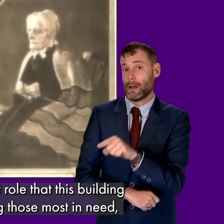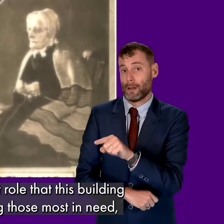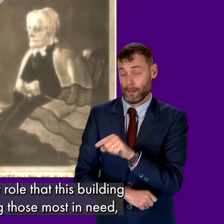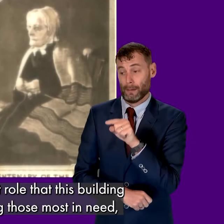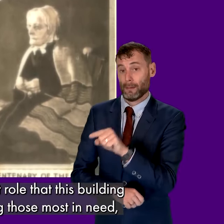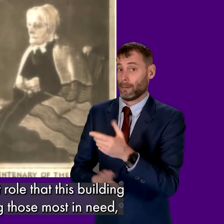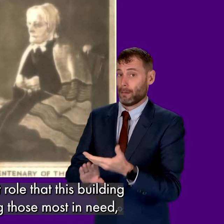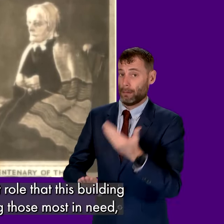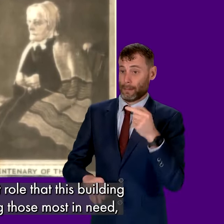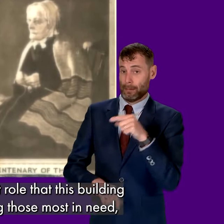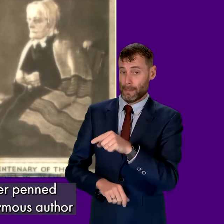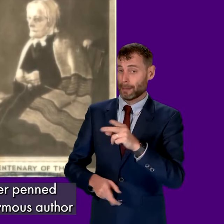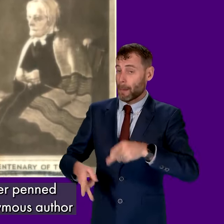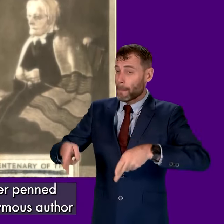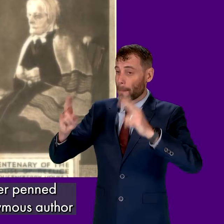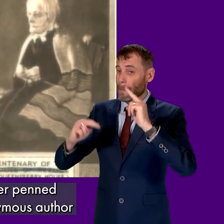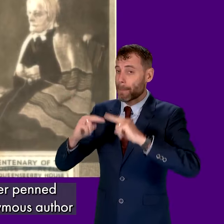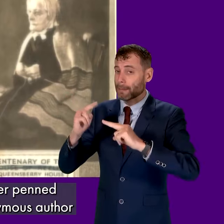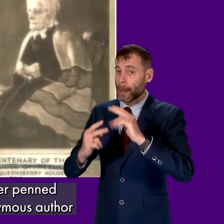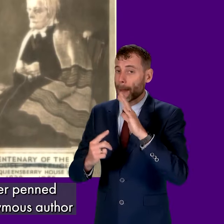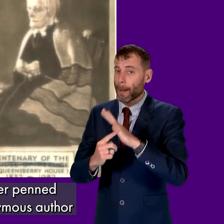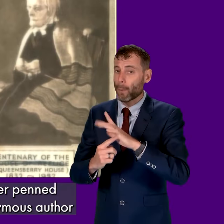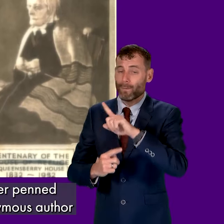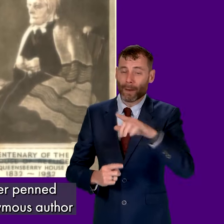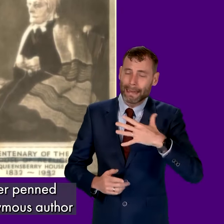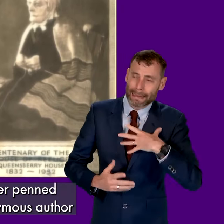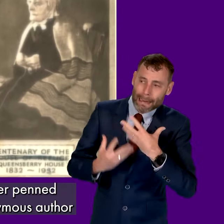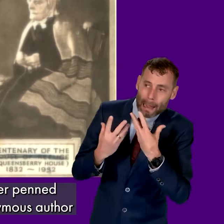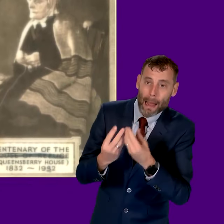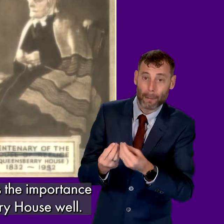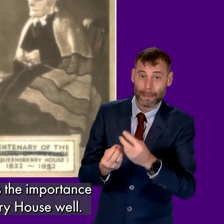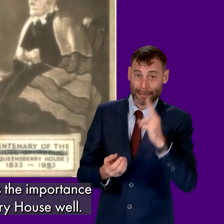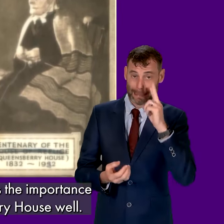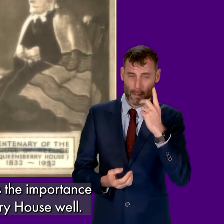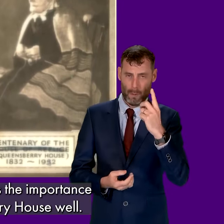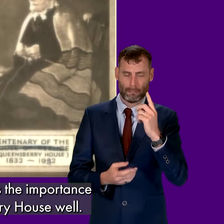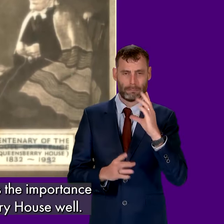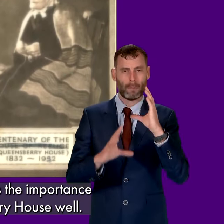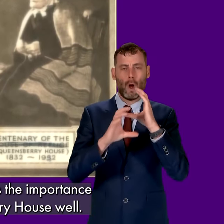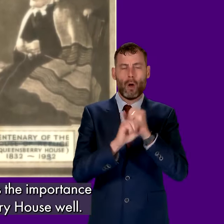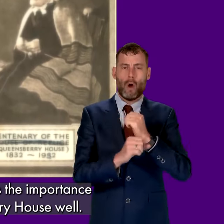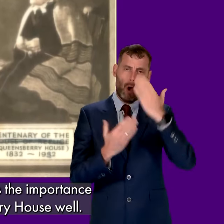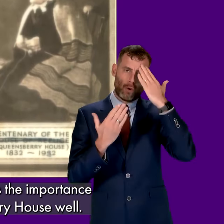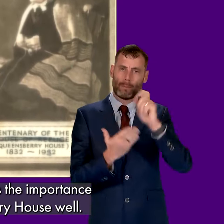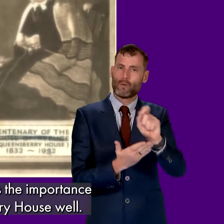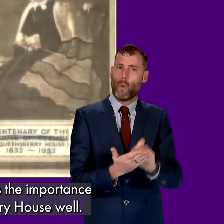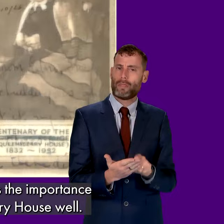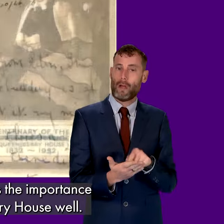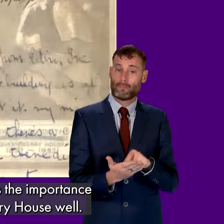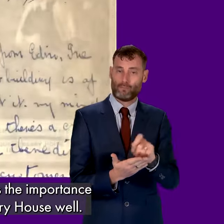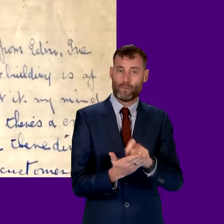in supporting those most in need in this letter penned by an anonymous author who remembers the importance of Queensbury House